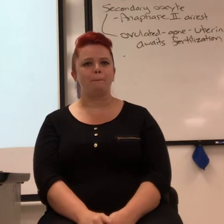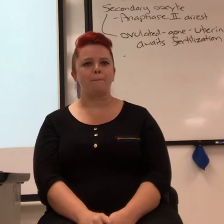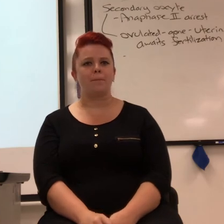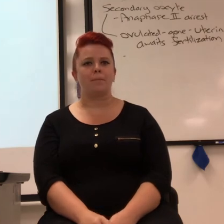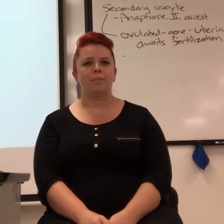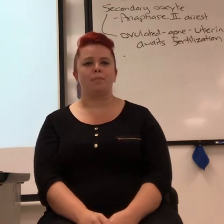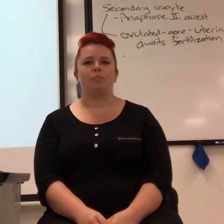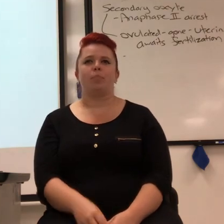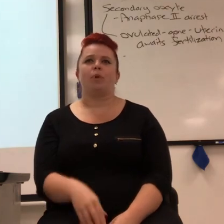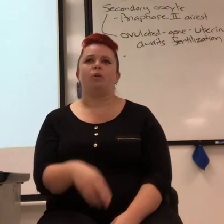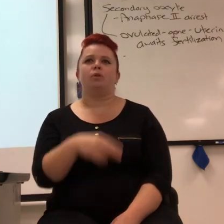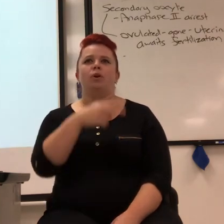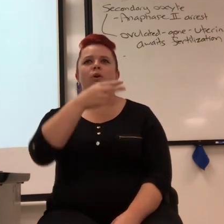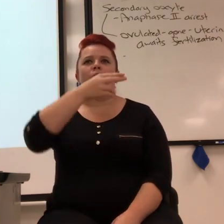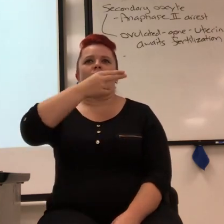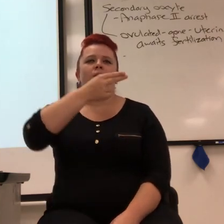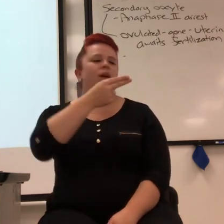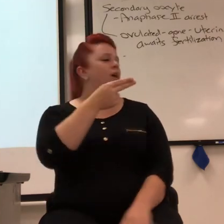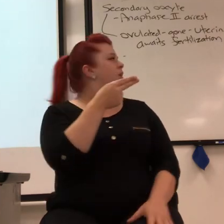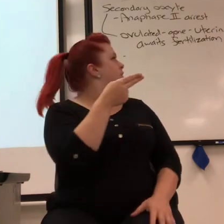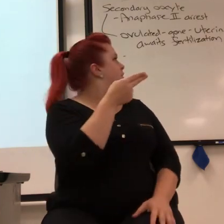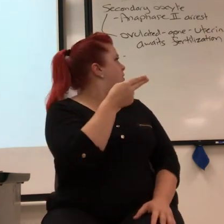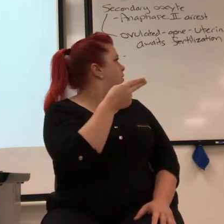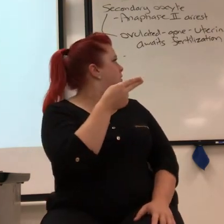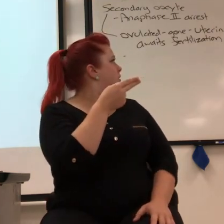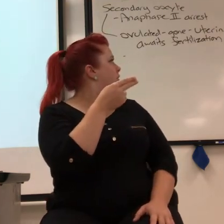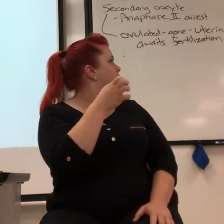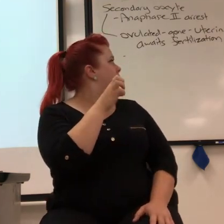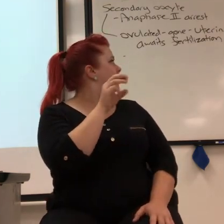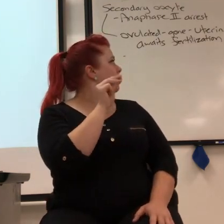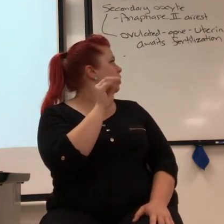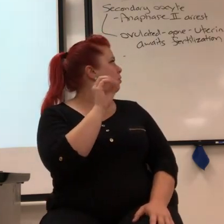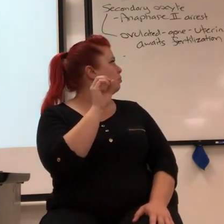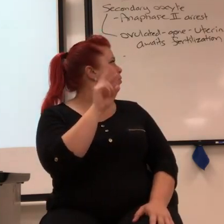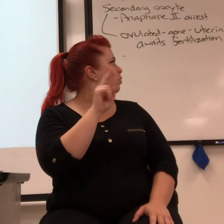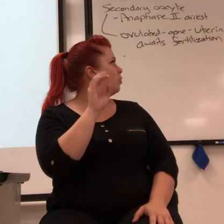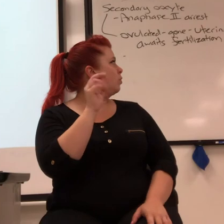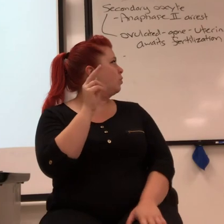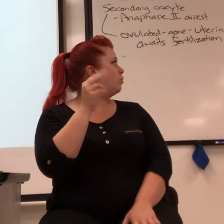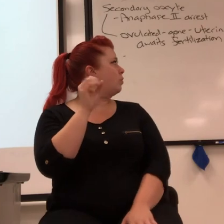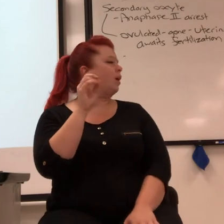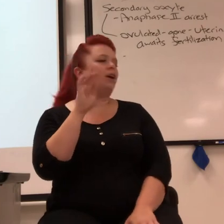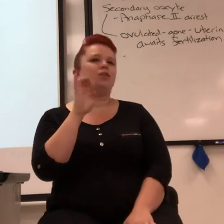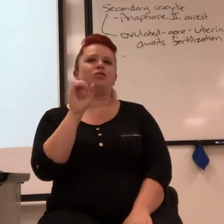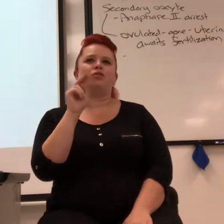Hemorrhage is bleeding, so that's a fancy word of saying bleeding body.